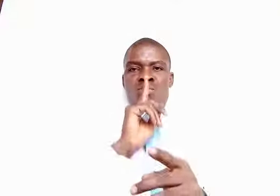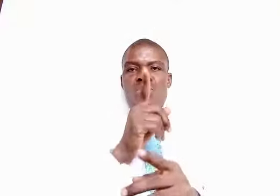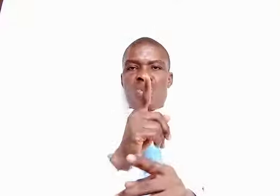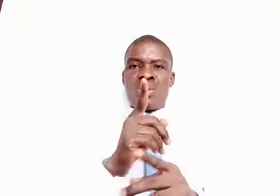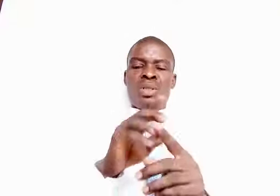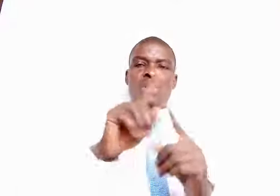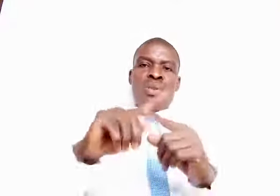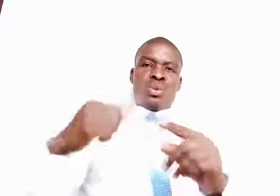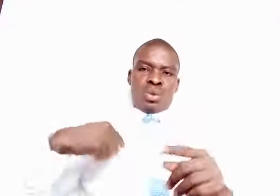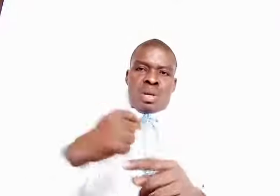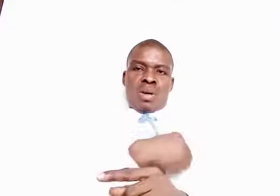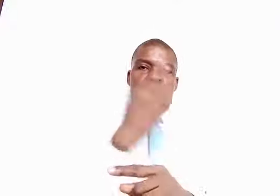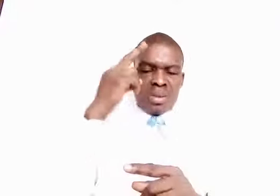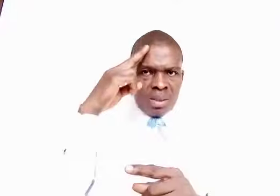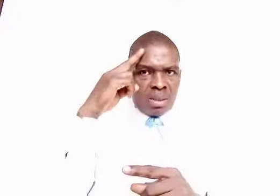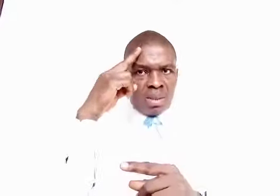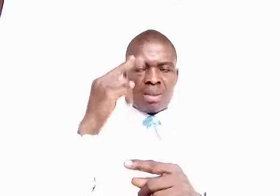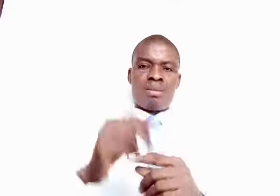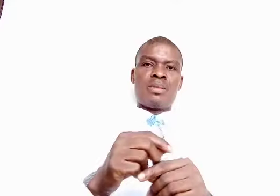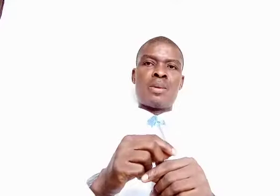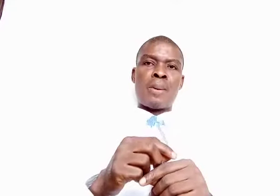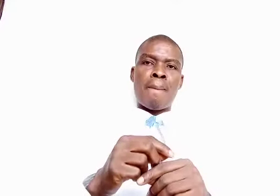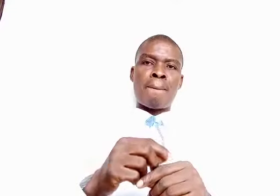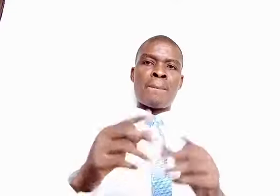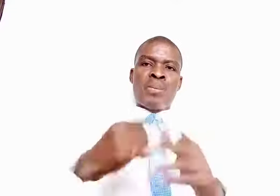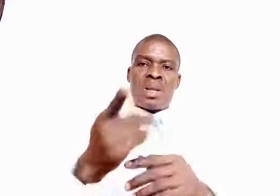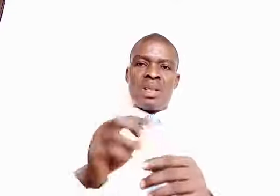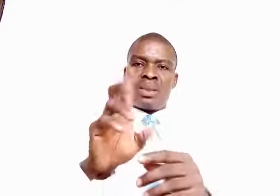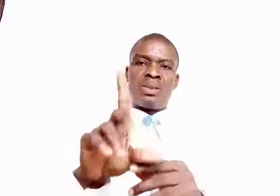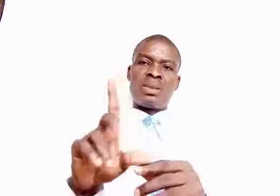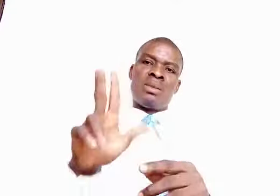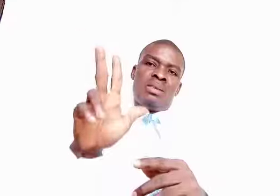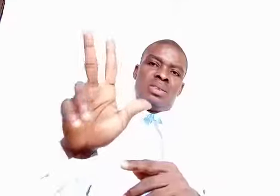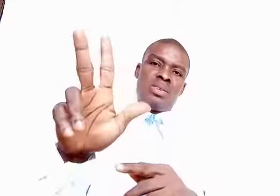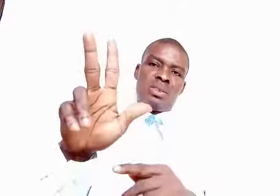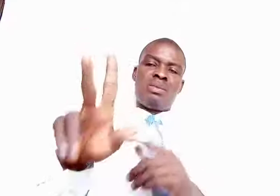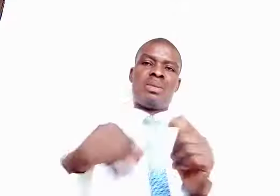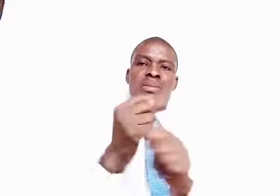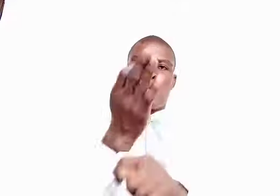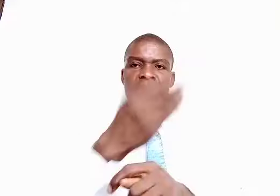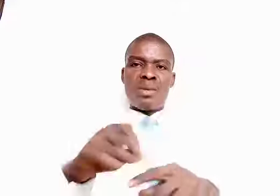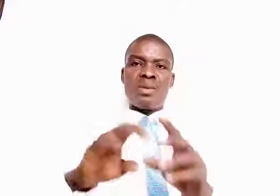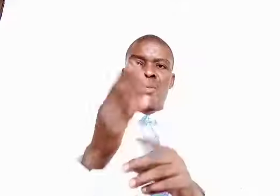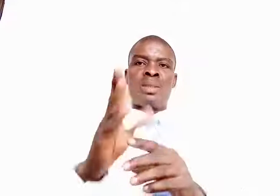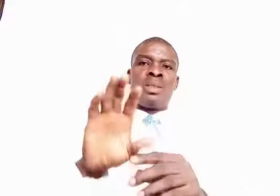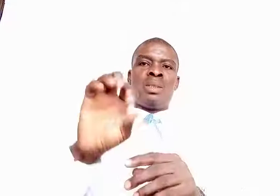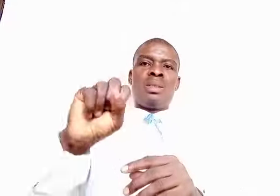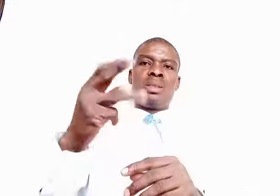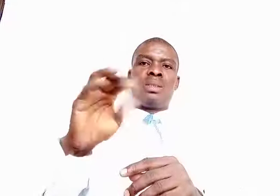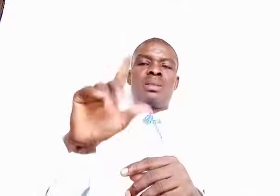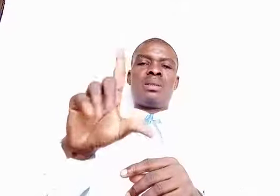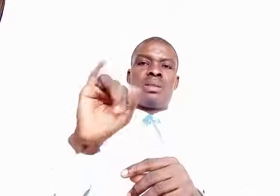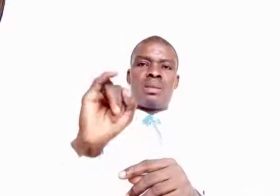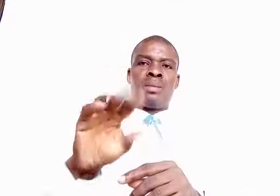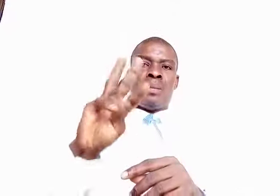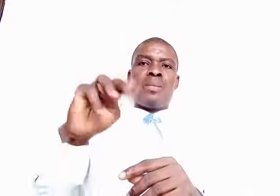our imaginations. Let's look at 3 common figures of speech: similes, metaphors,